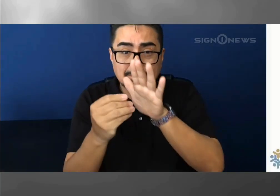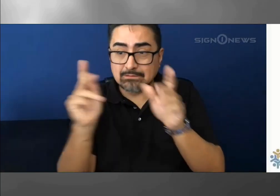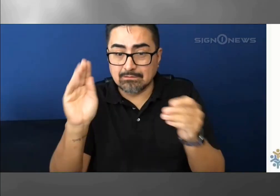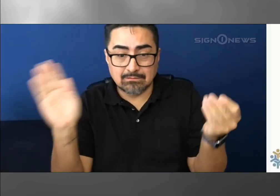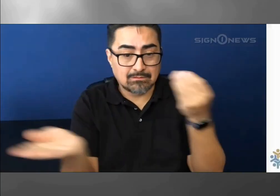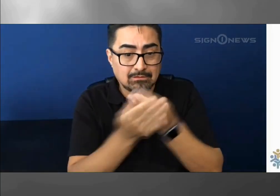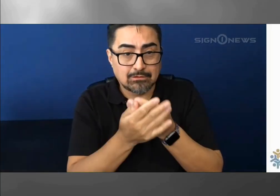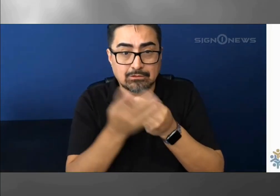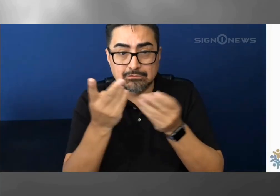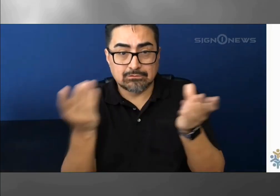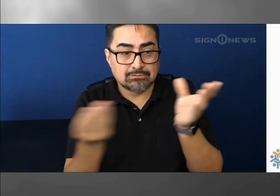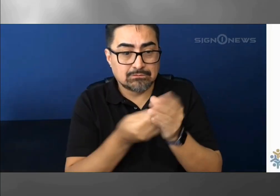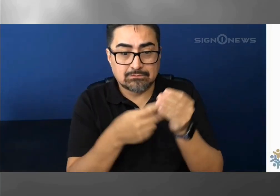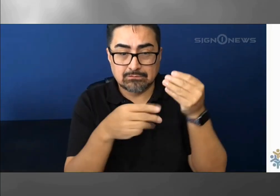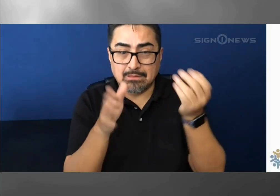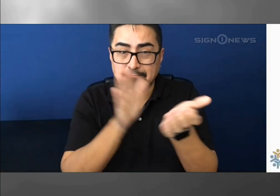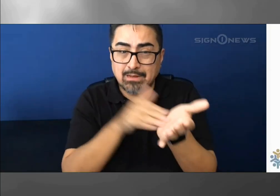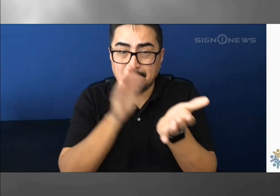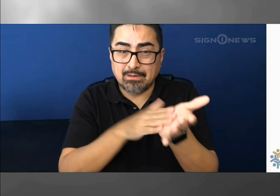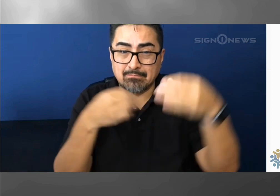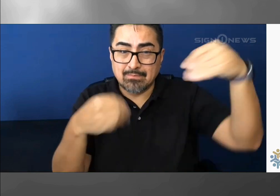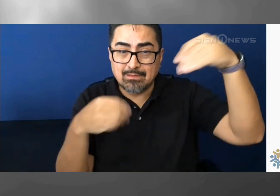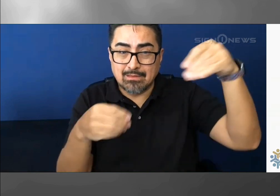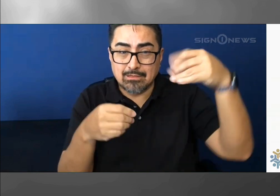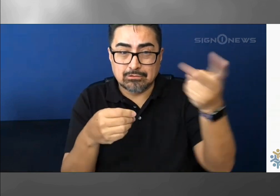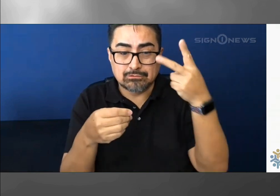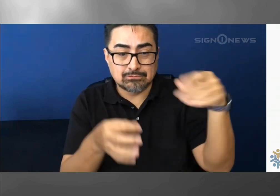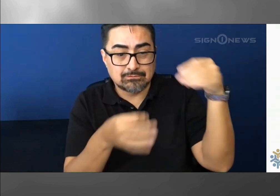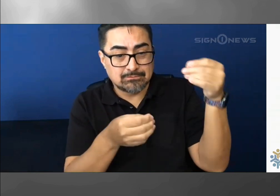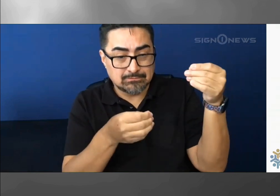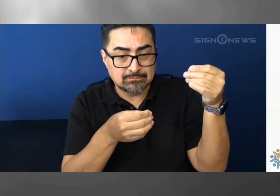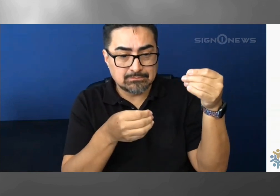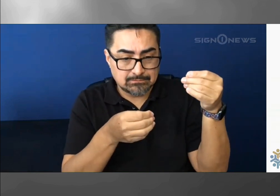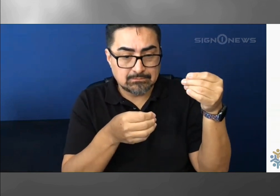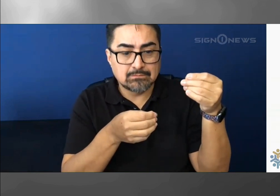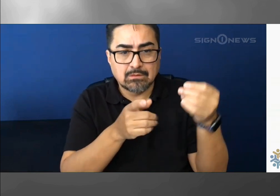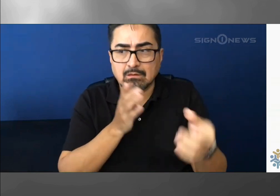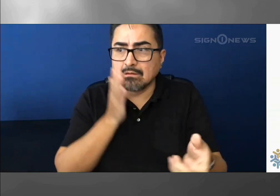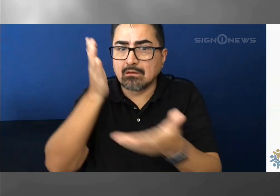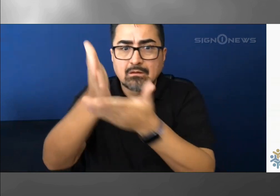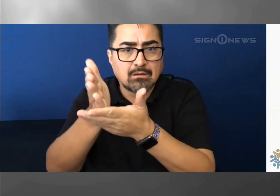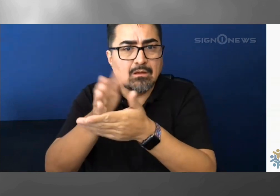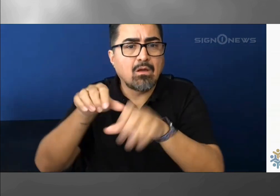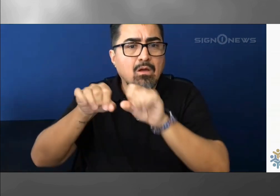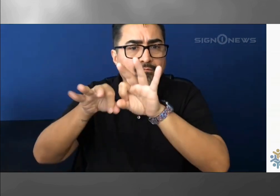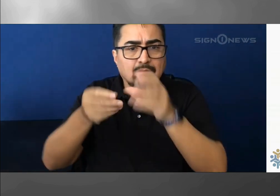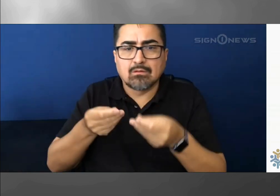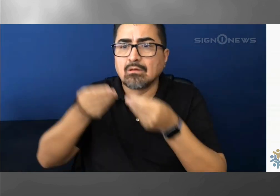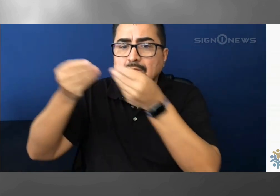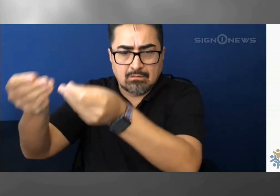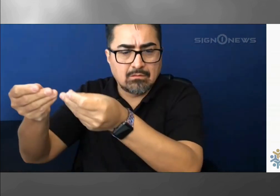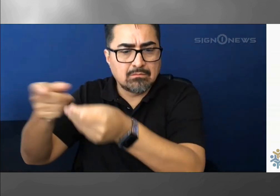.ly backslash cure